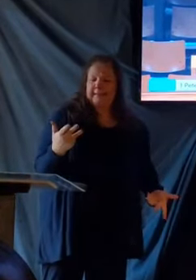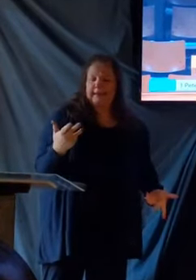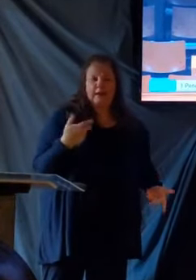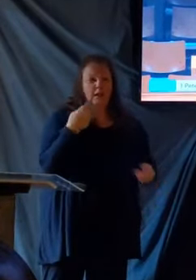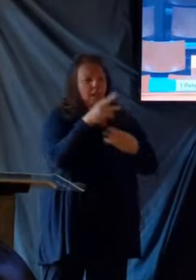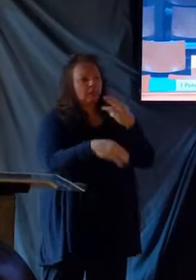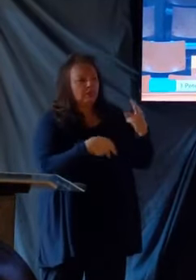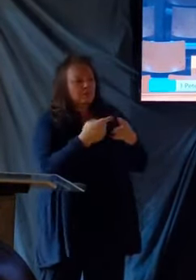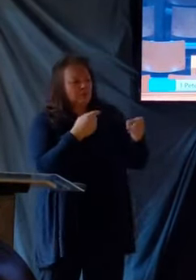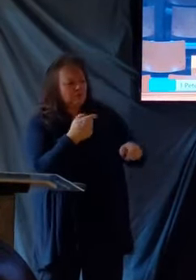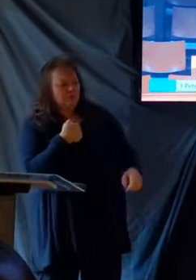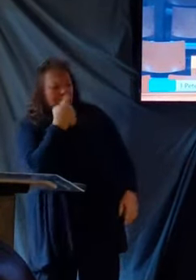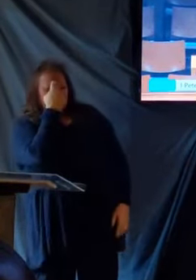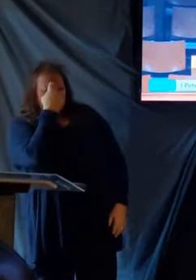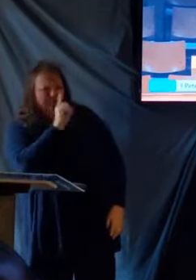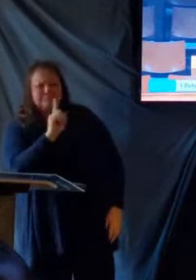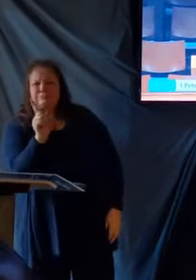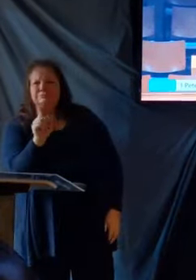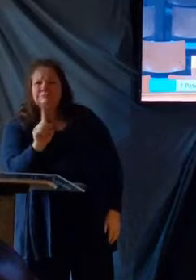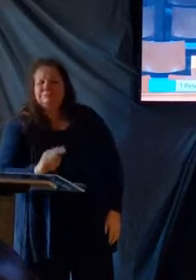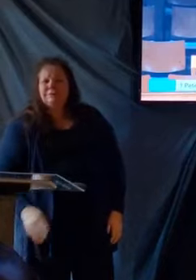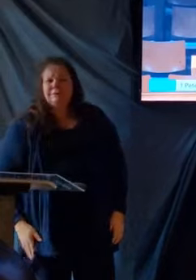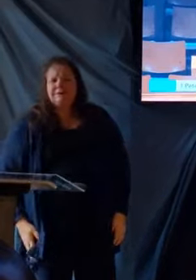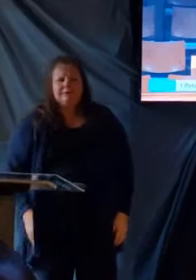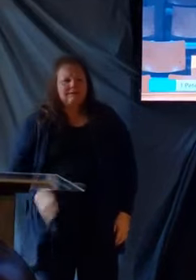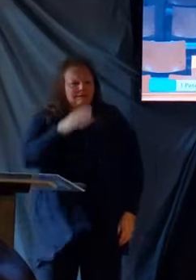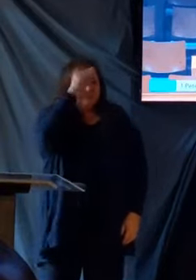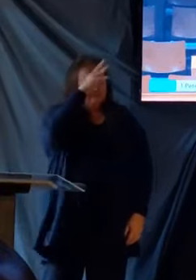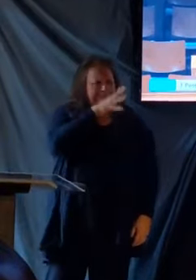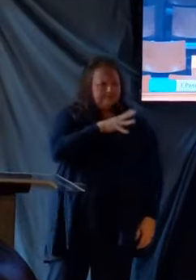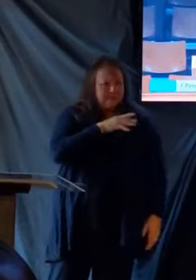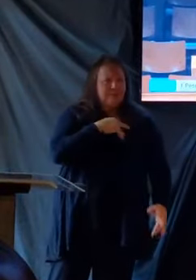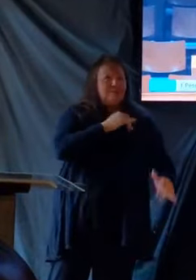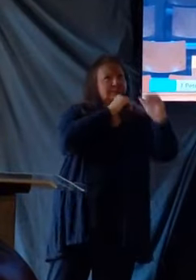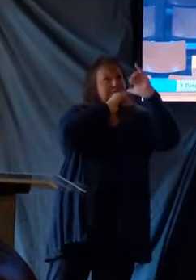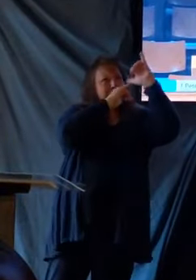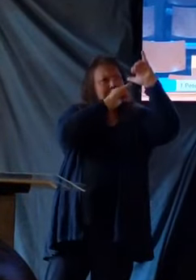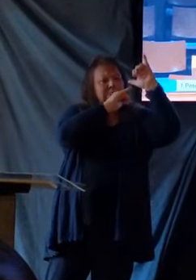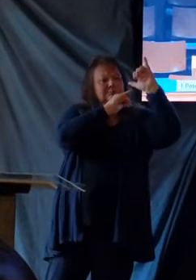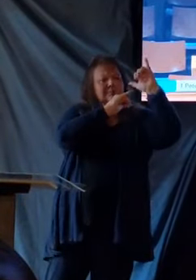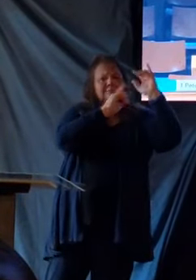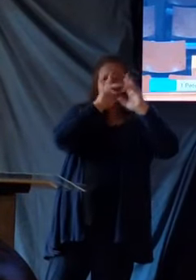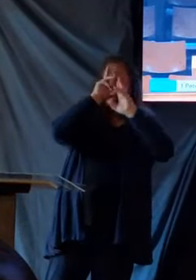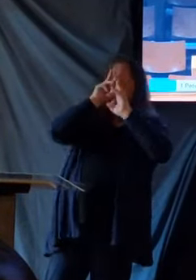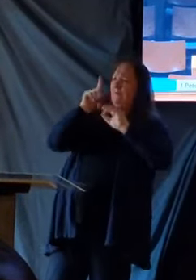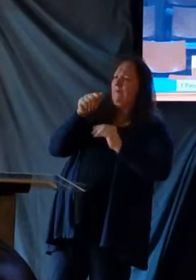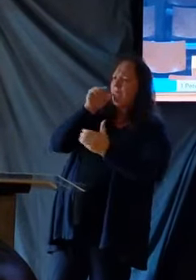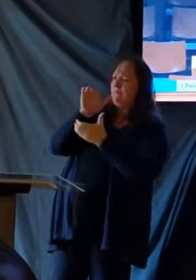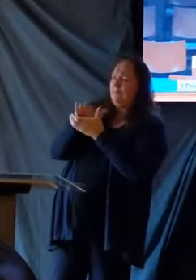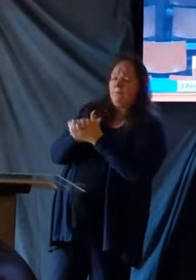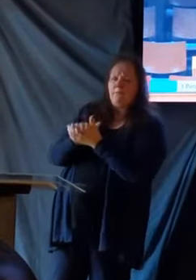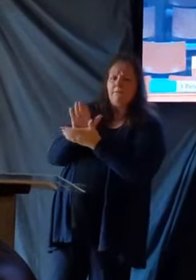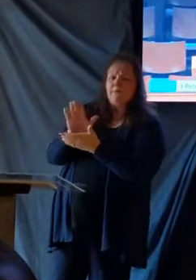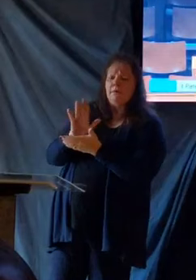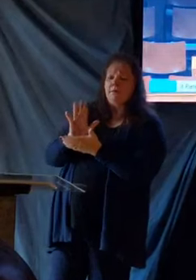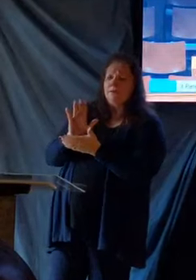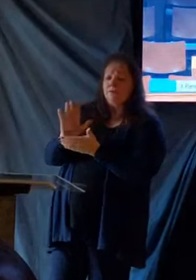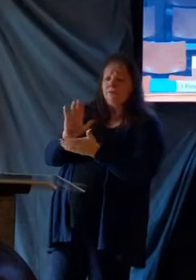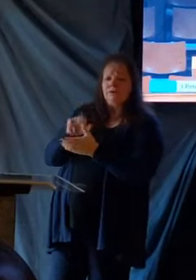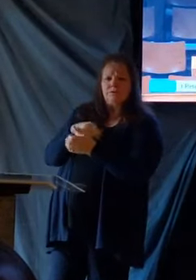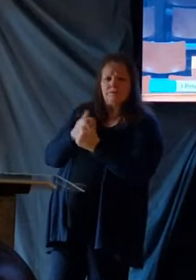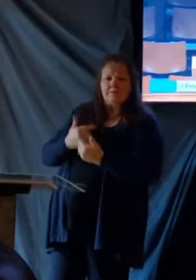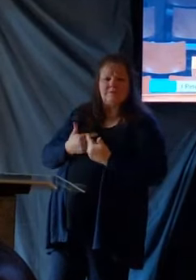want the world to control our thinking. So Emma, are to be godly. They show her honor as a fellow heir of the grace of